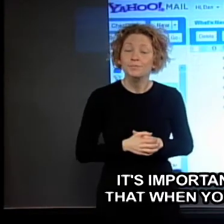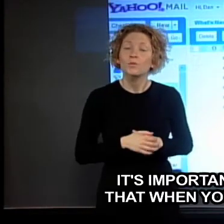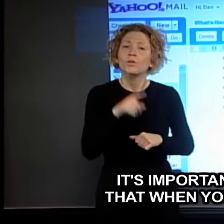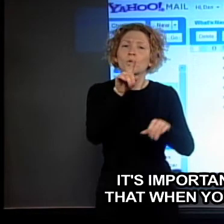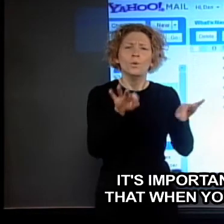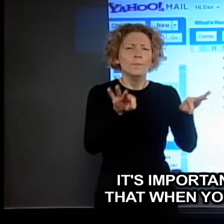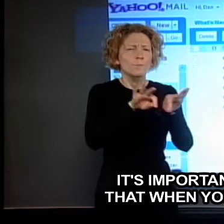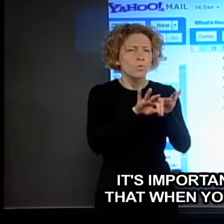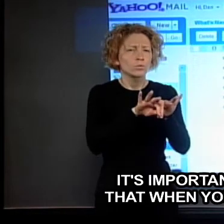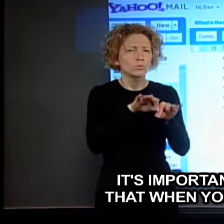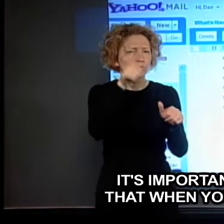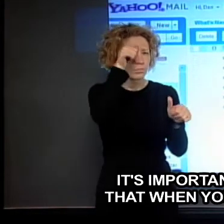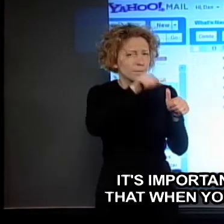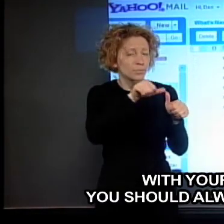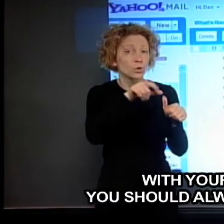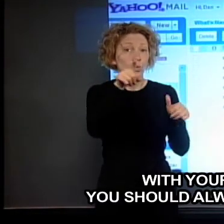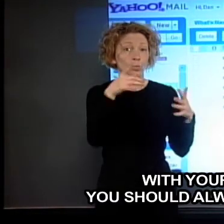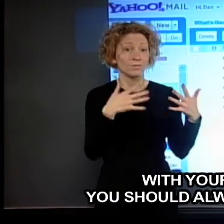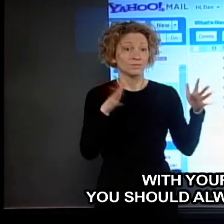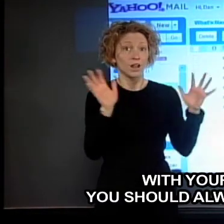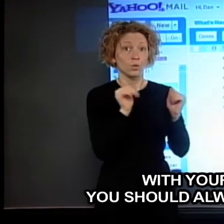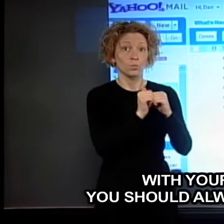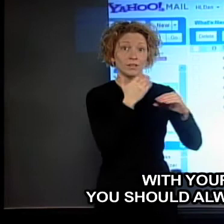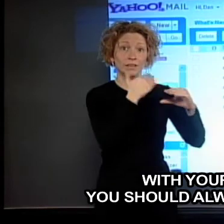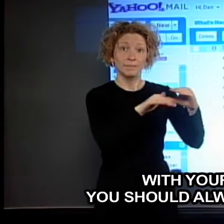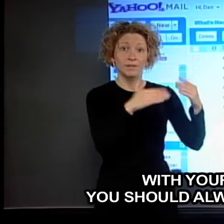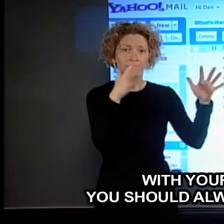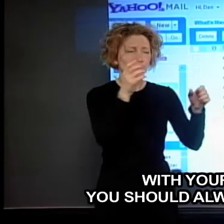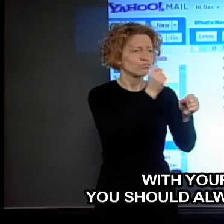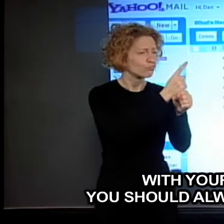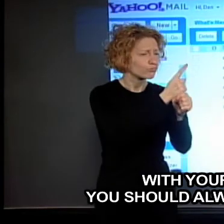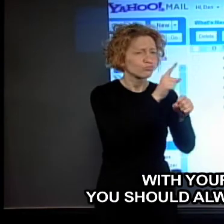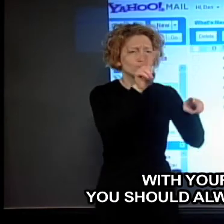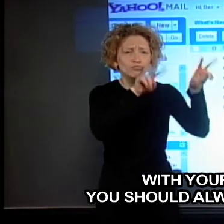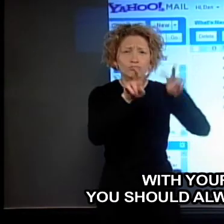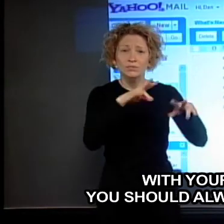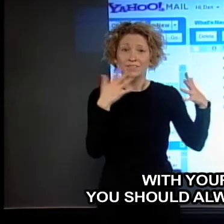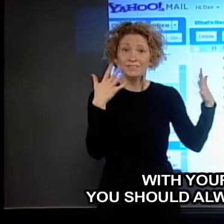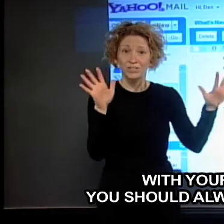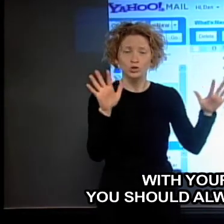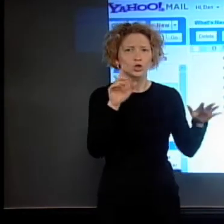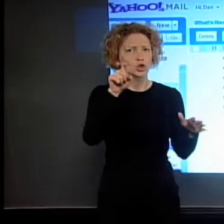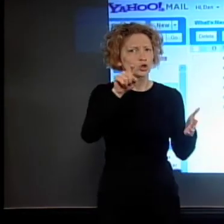It's important to note that when you are done with your email, you should always log out.